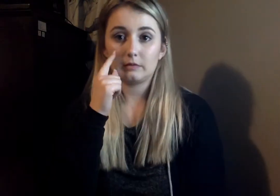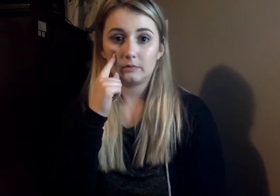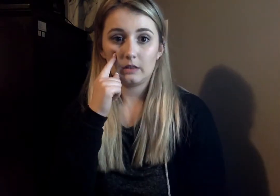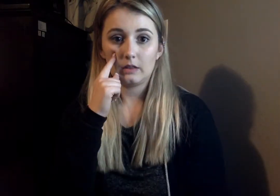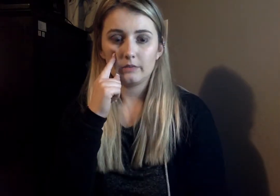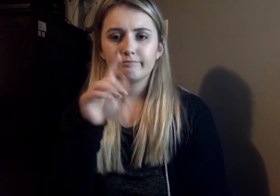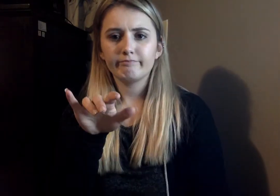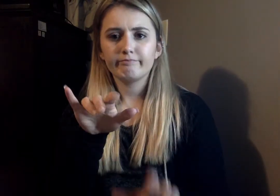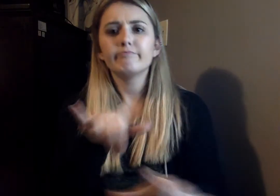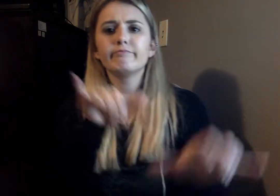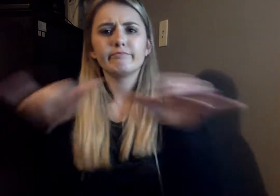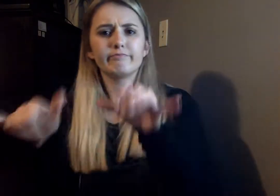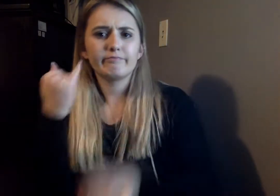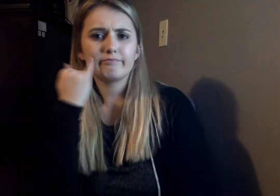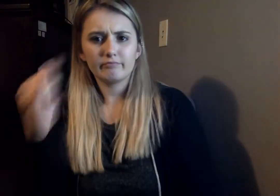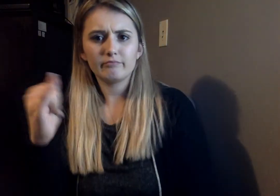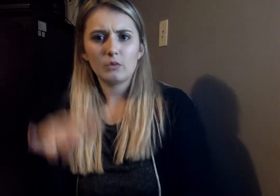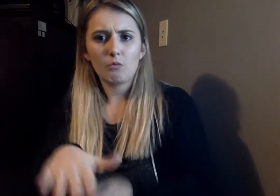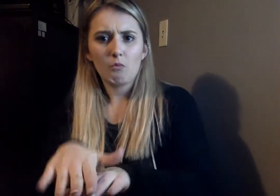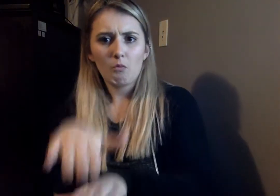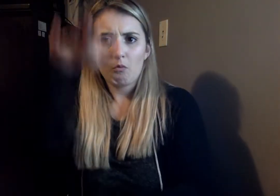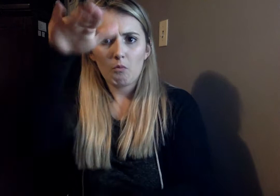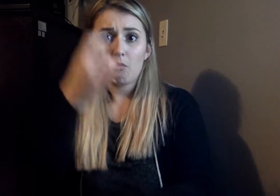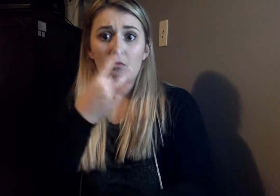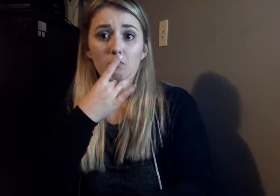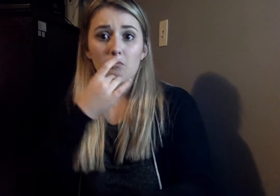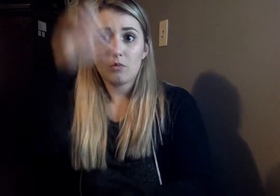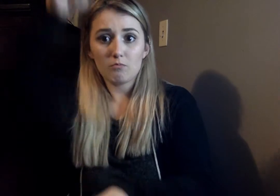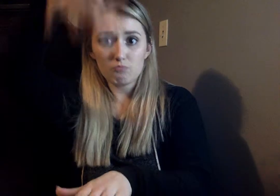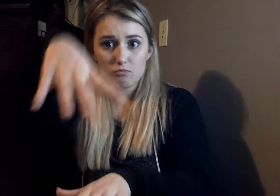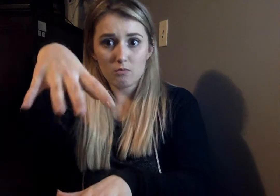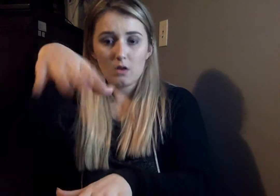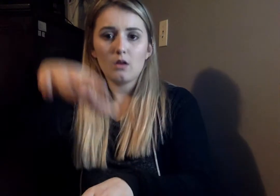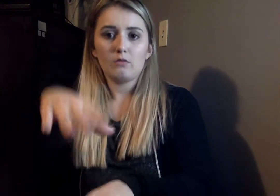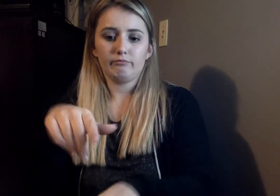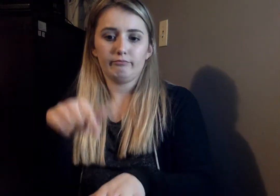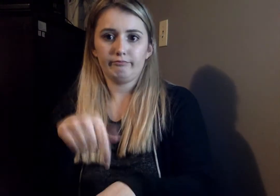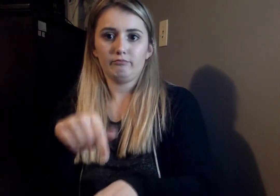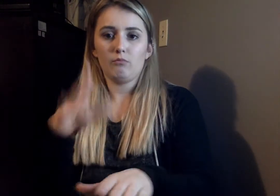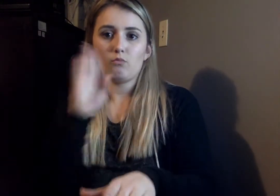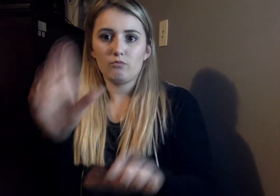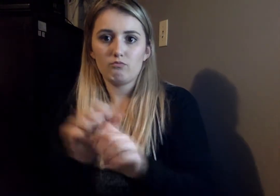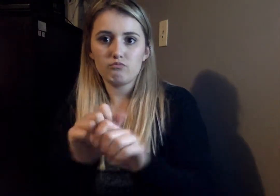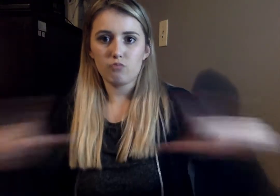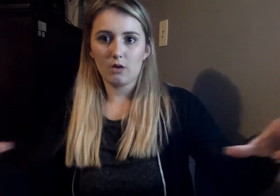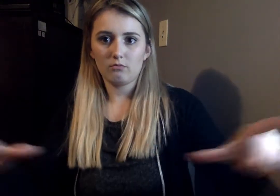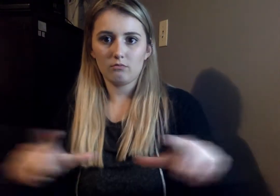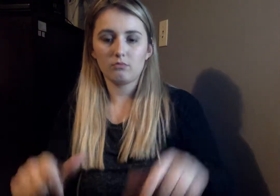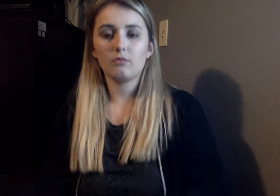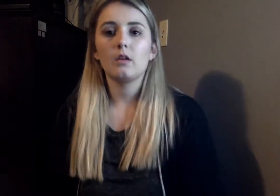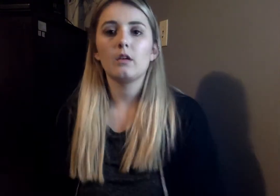an overhead light will result in a more sharply defined shadow. And floaters are particularly noticeable when you are looking